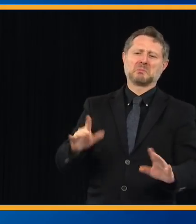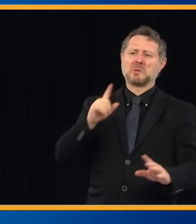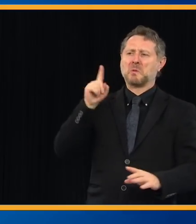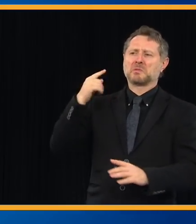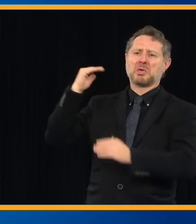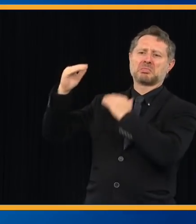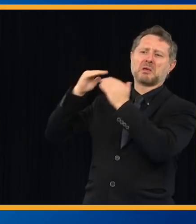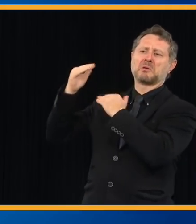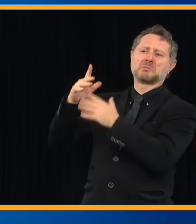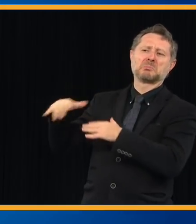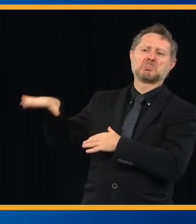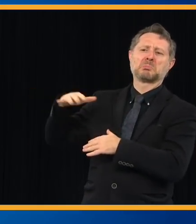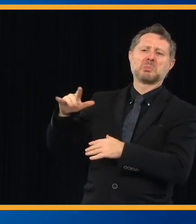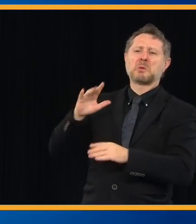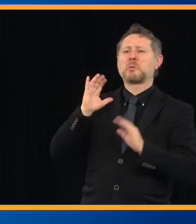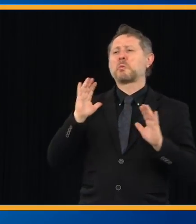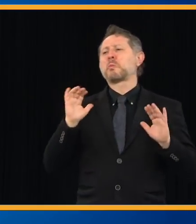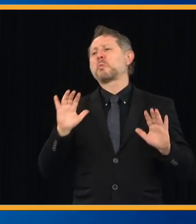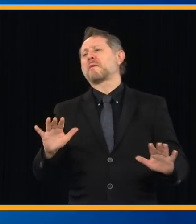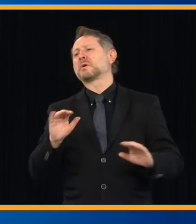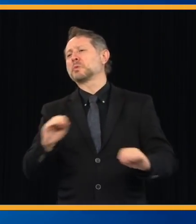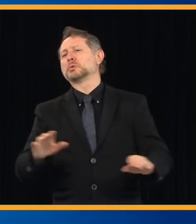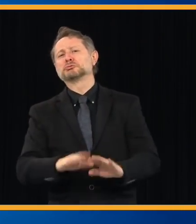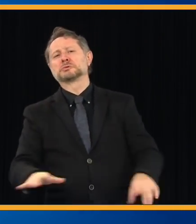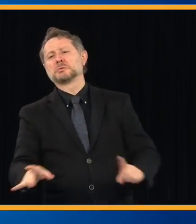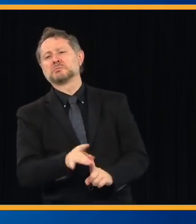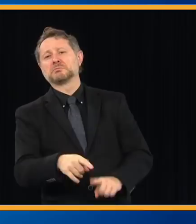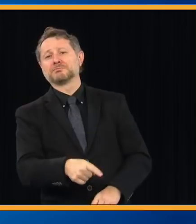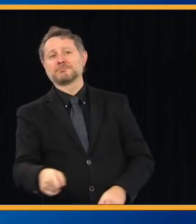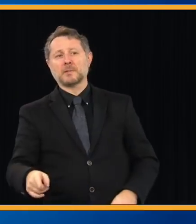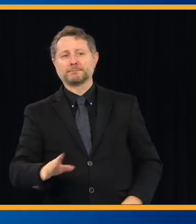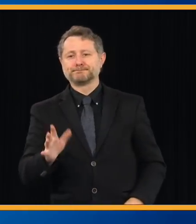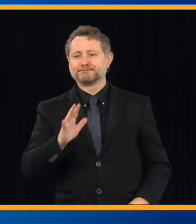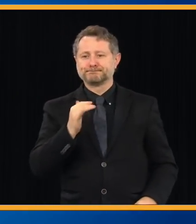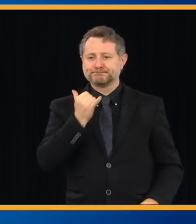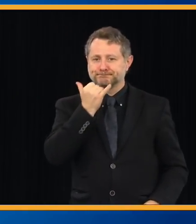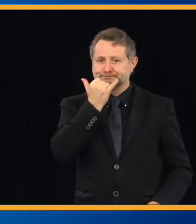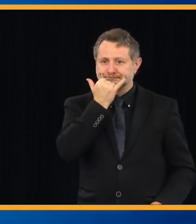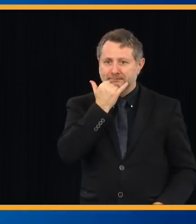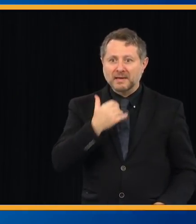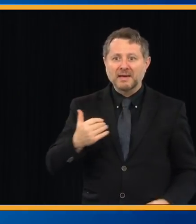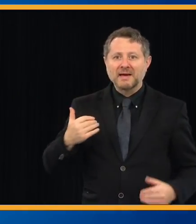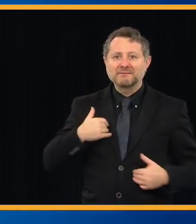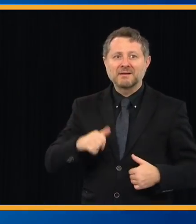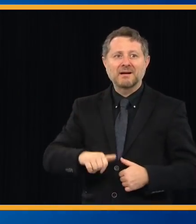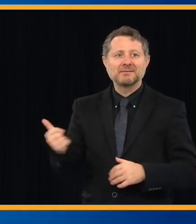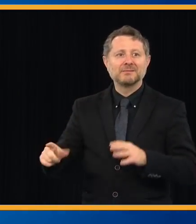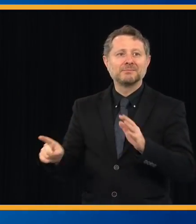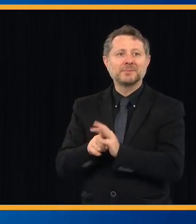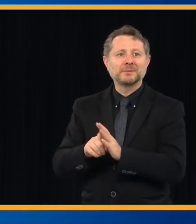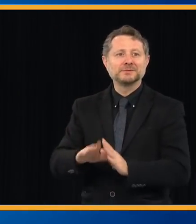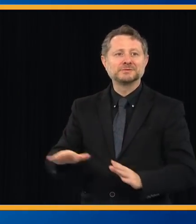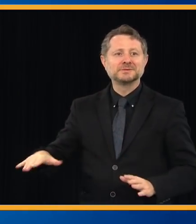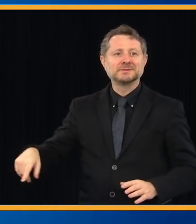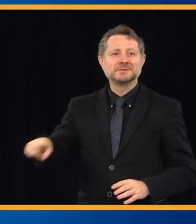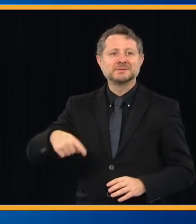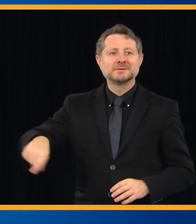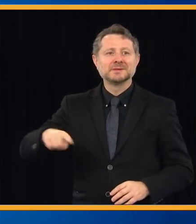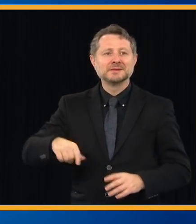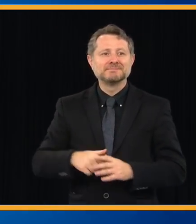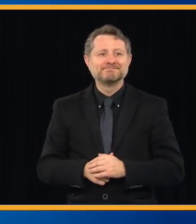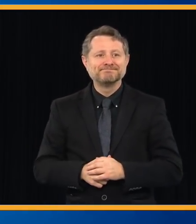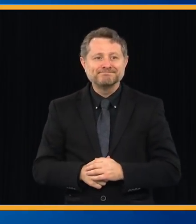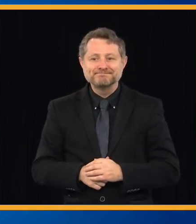great news, right? Now we have a new issue that we're looking at, which is something we're